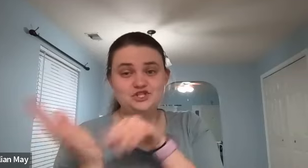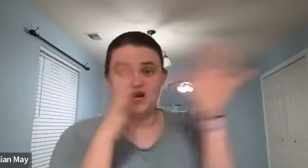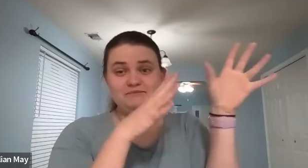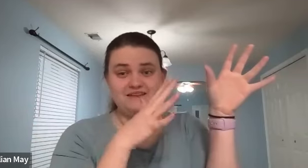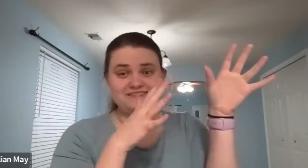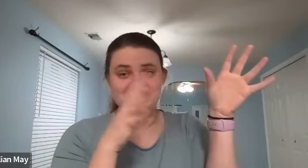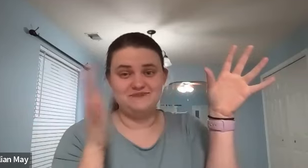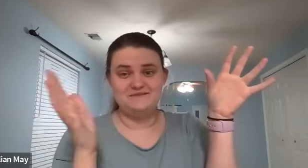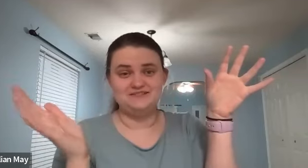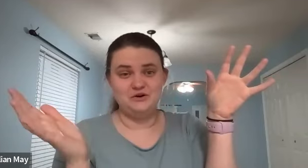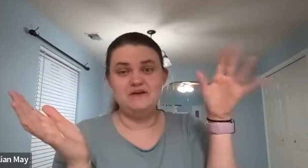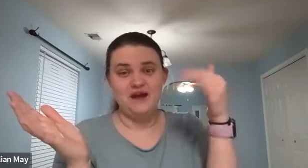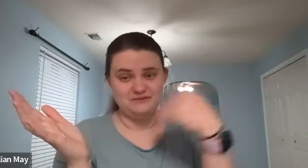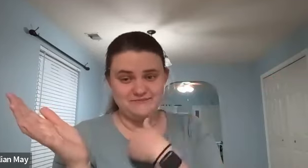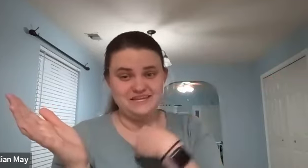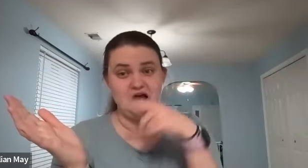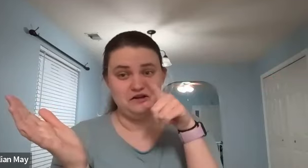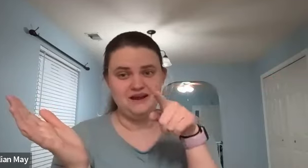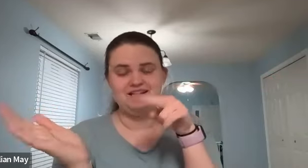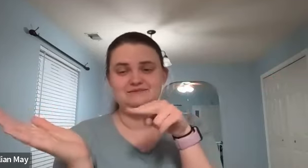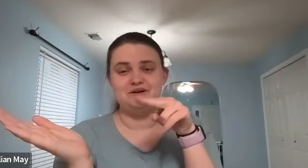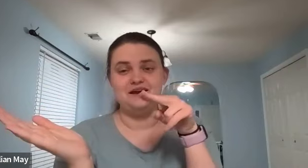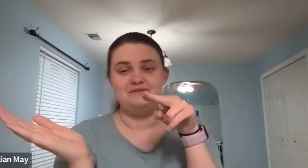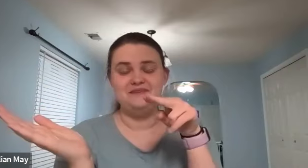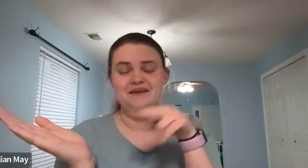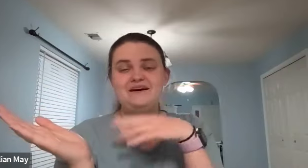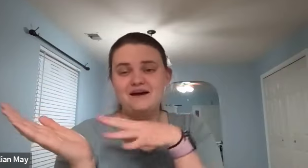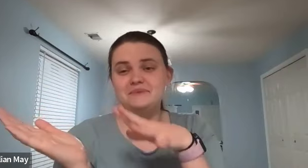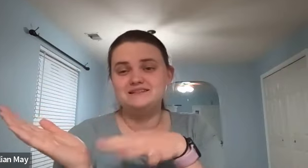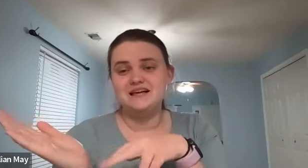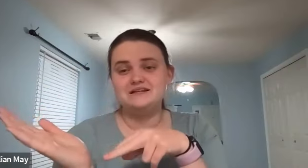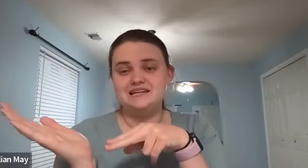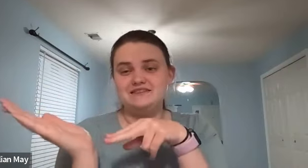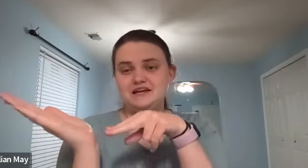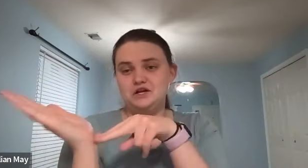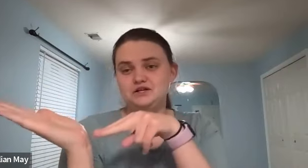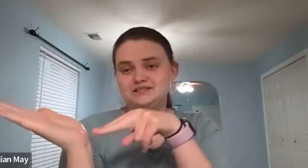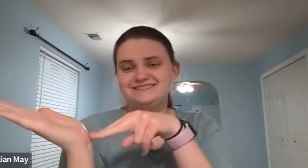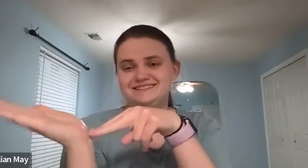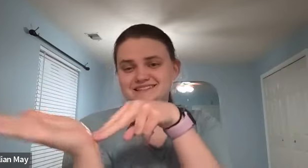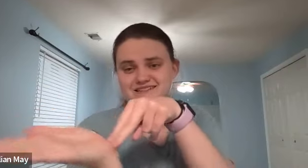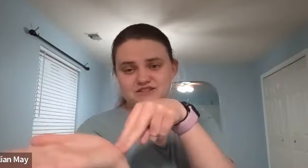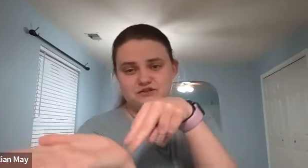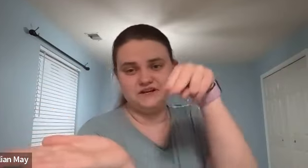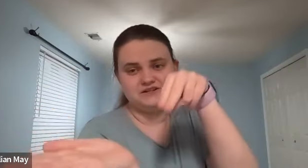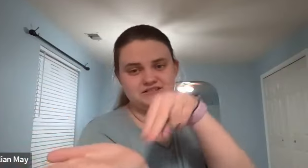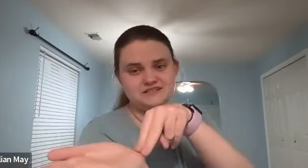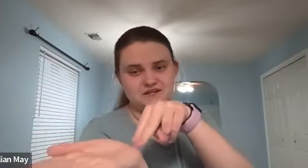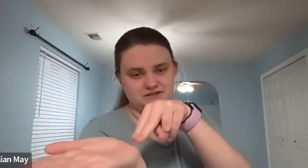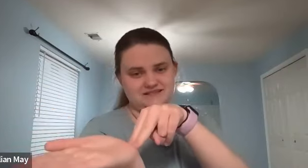I just saw all of you jump at the same time, and I told me that was me, not you guys. But basically, I was saying that nurse, 2 fingers, nurse.